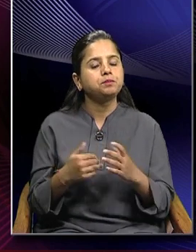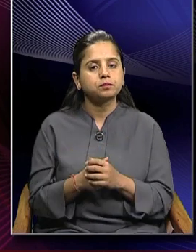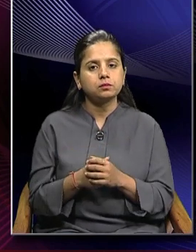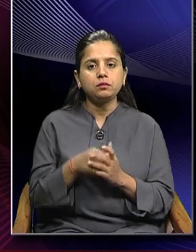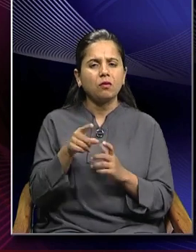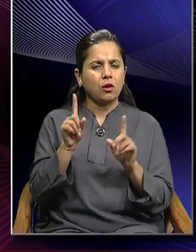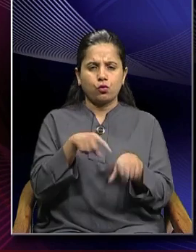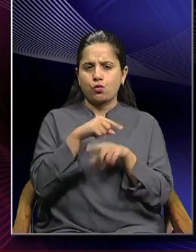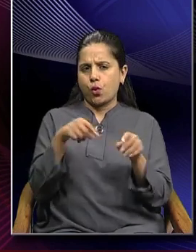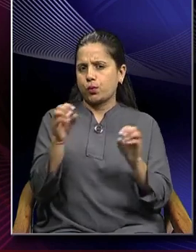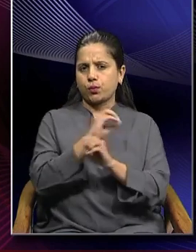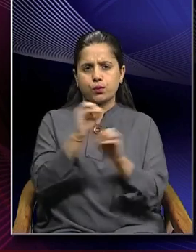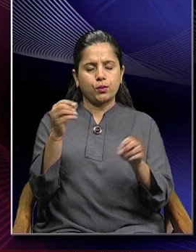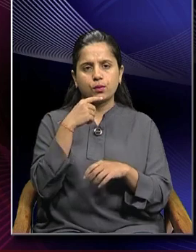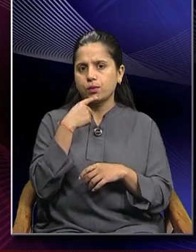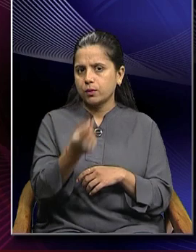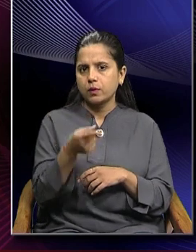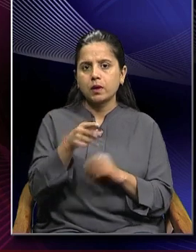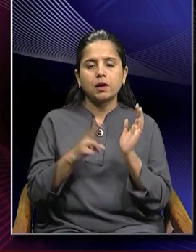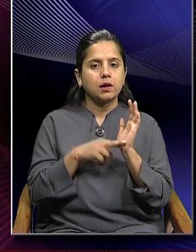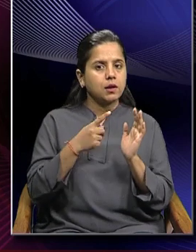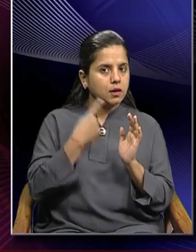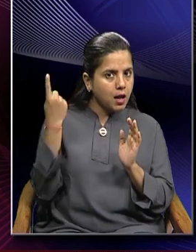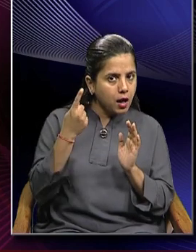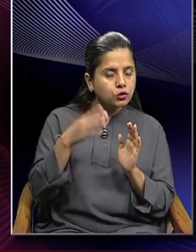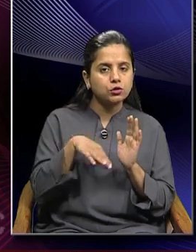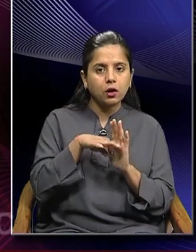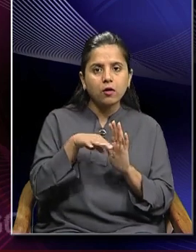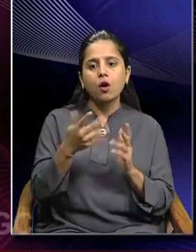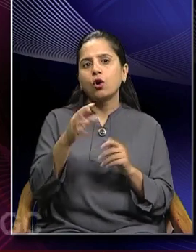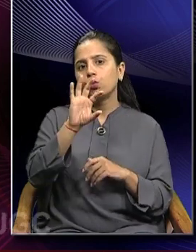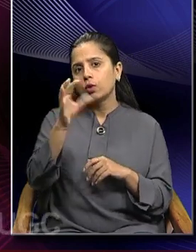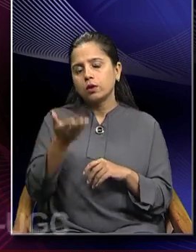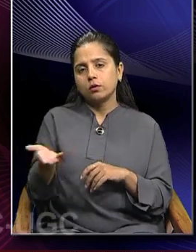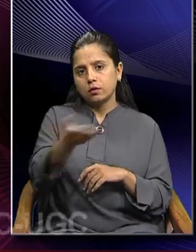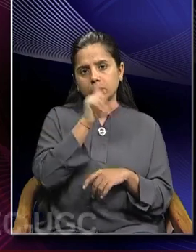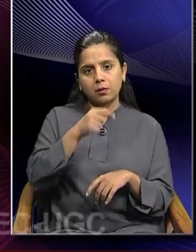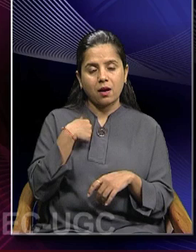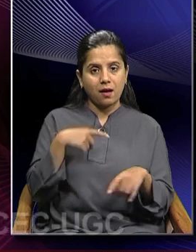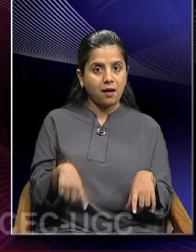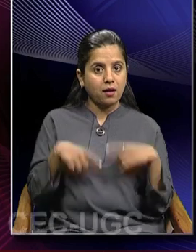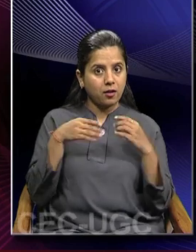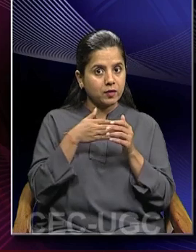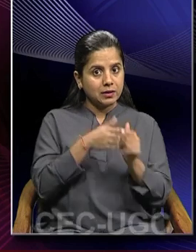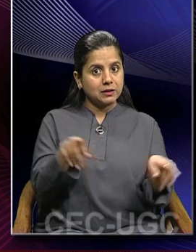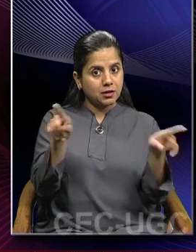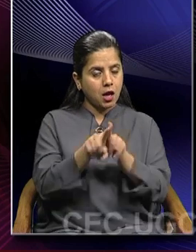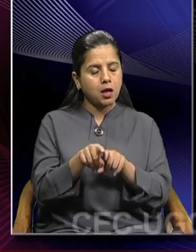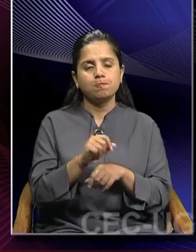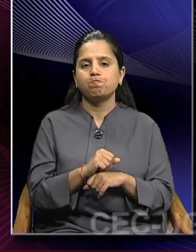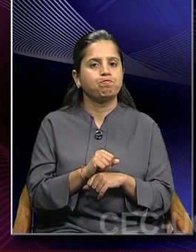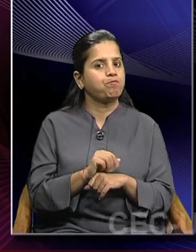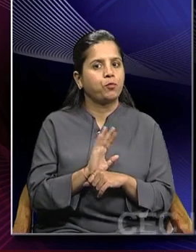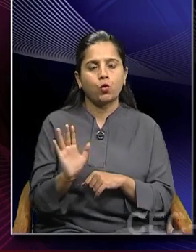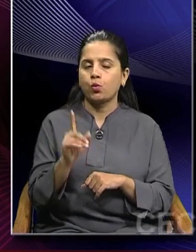not be wrong to say that even at the national level, as a citizen of a country, we should lead our life in the same manner, because